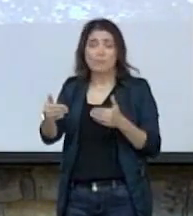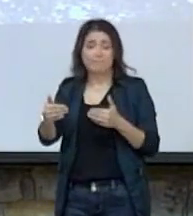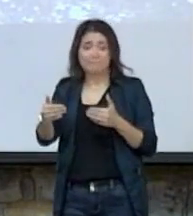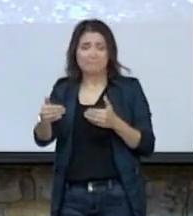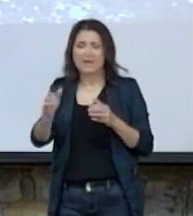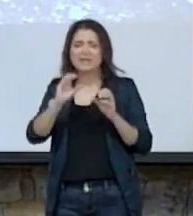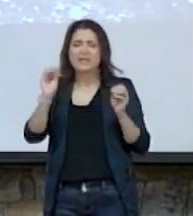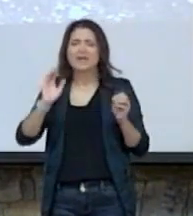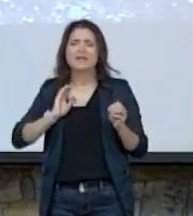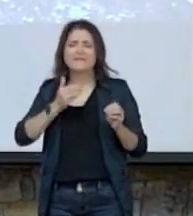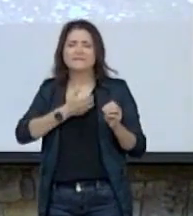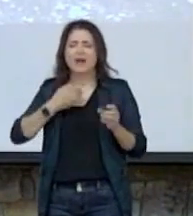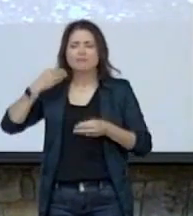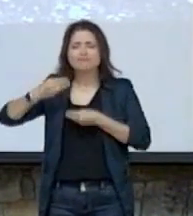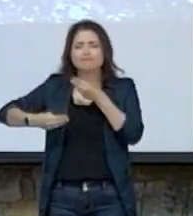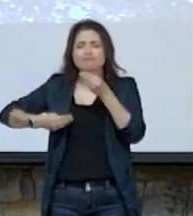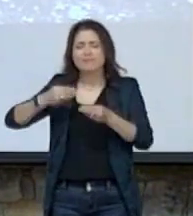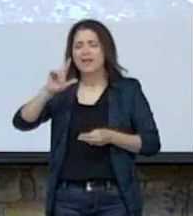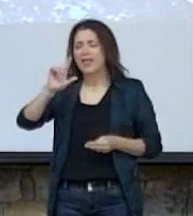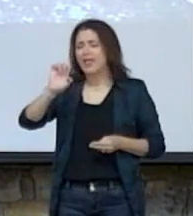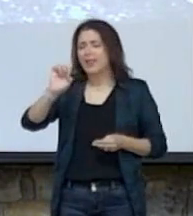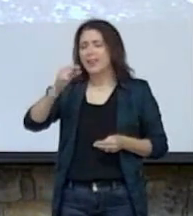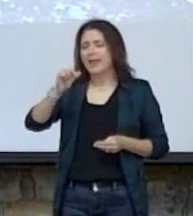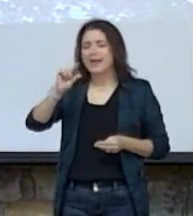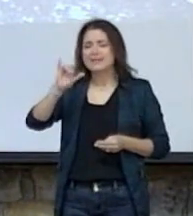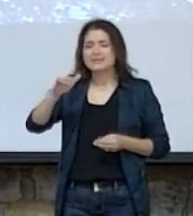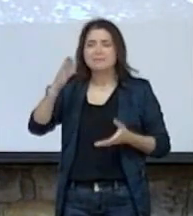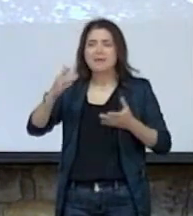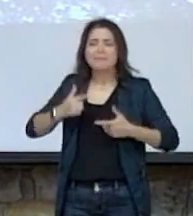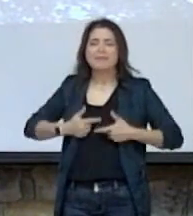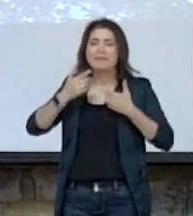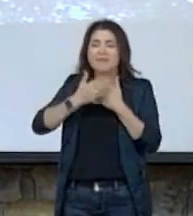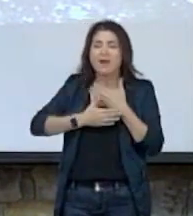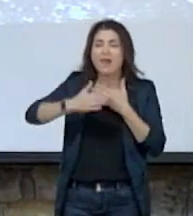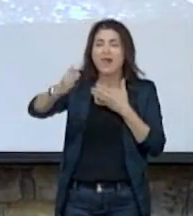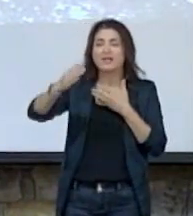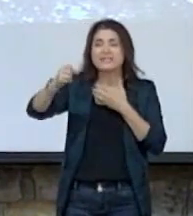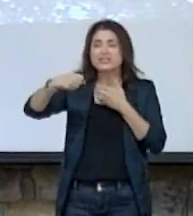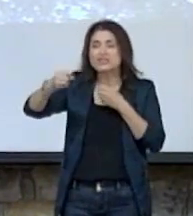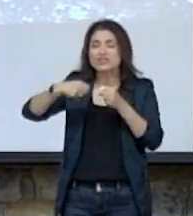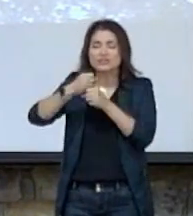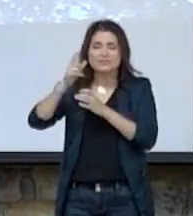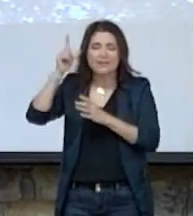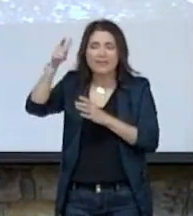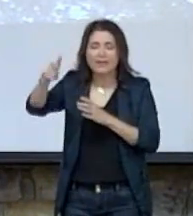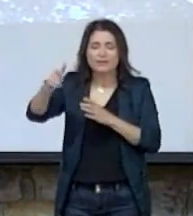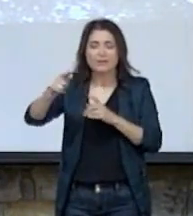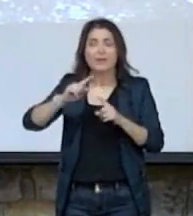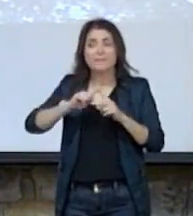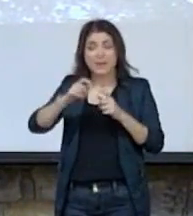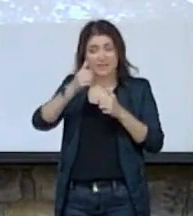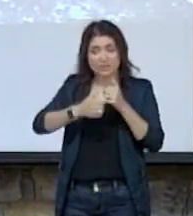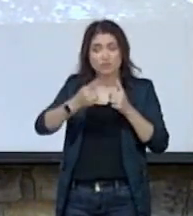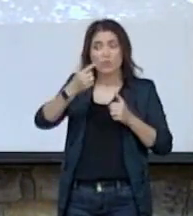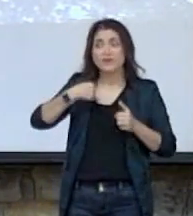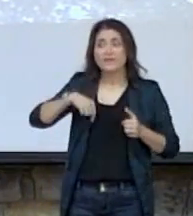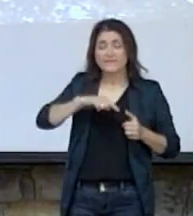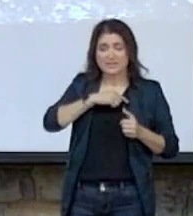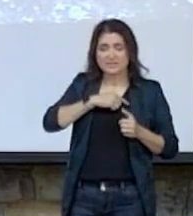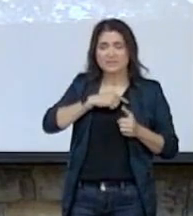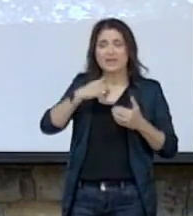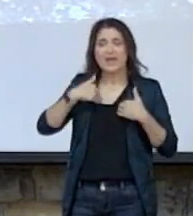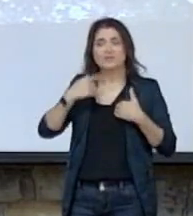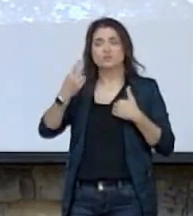none of our legacy may live on centuries later, but every one of us have a legacy that can live on in